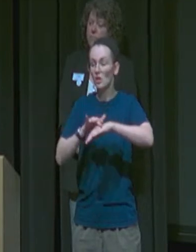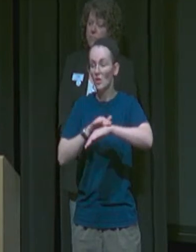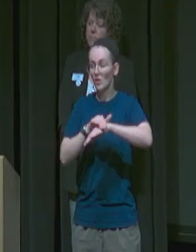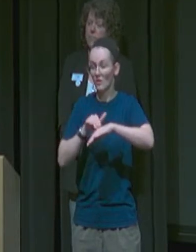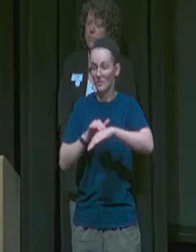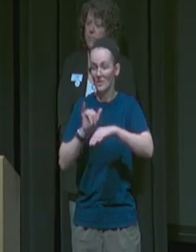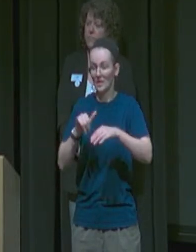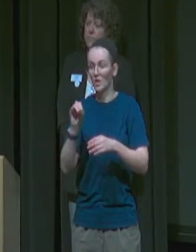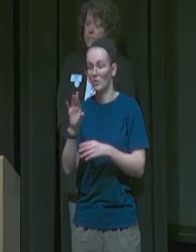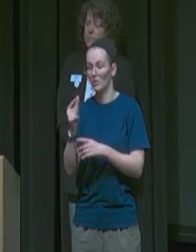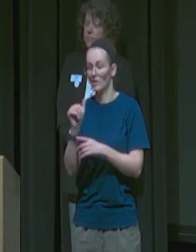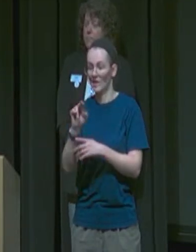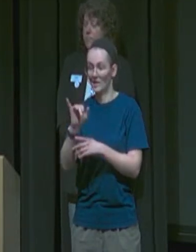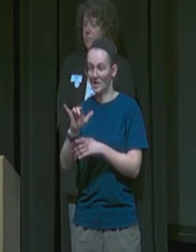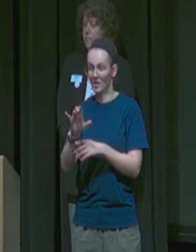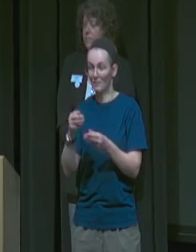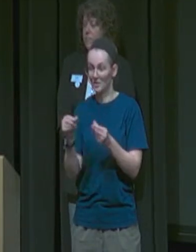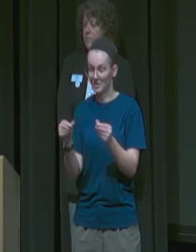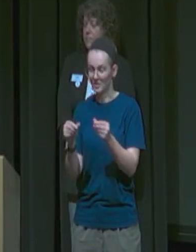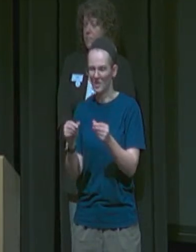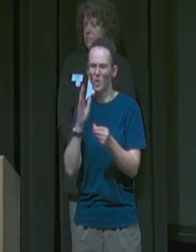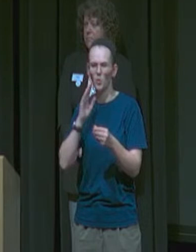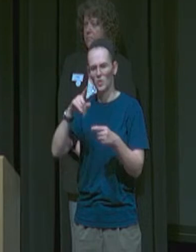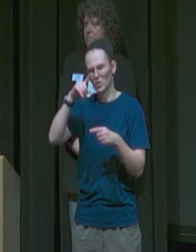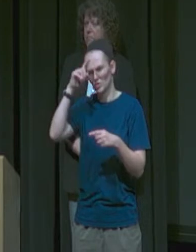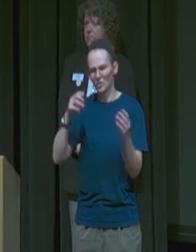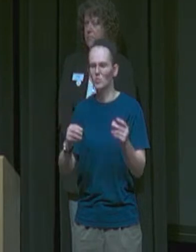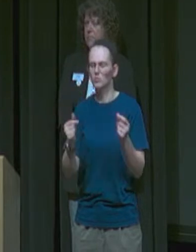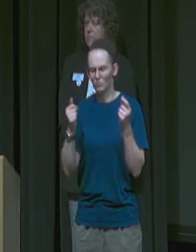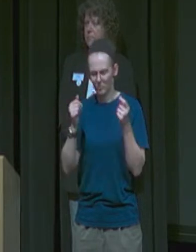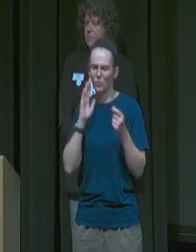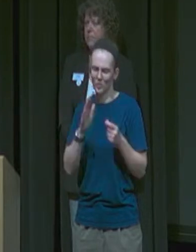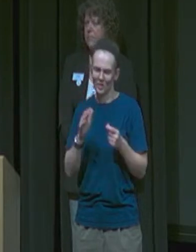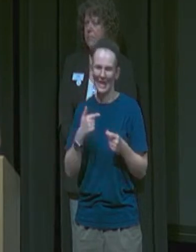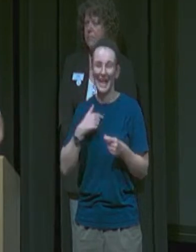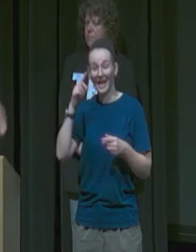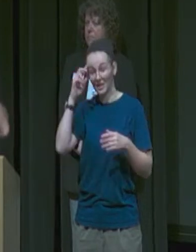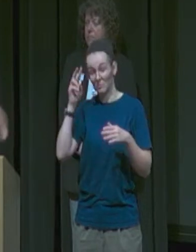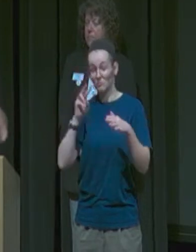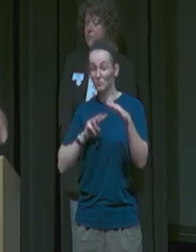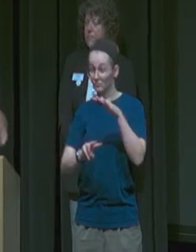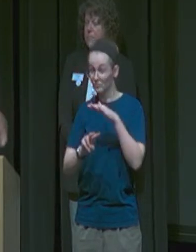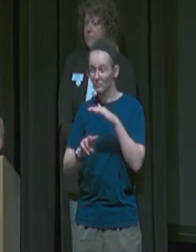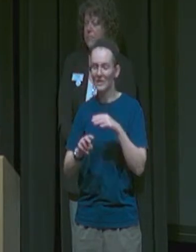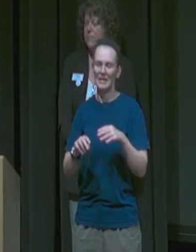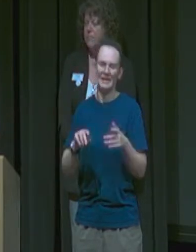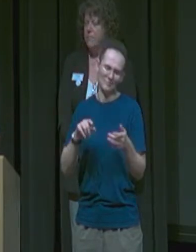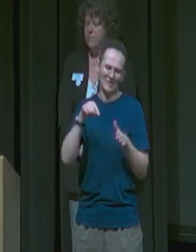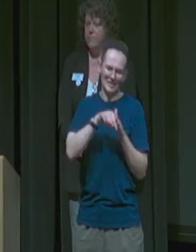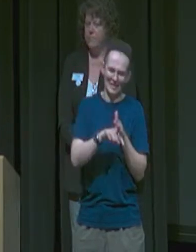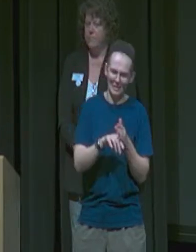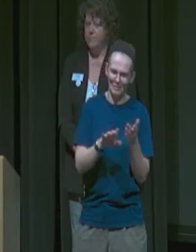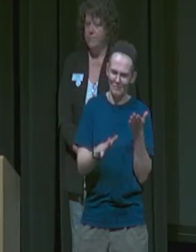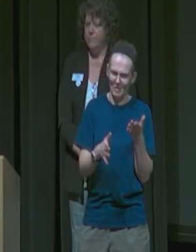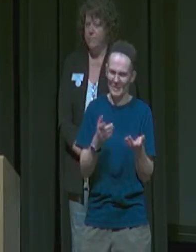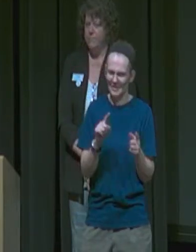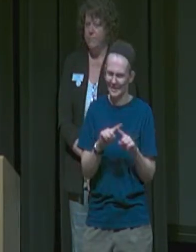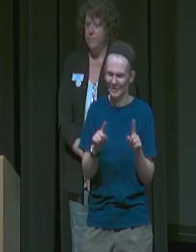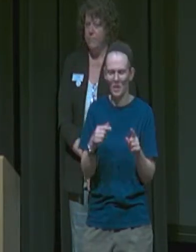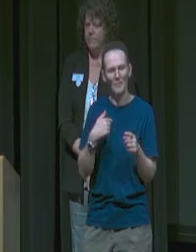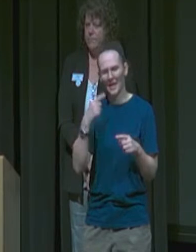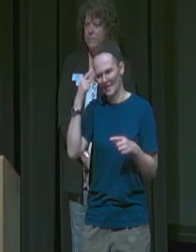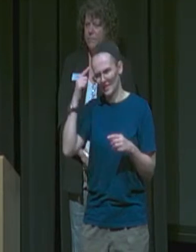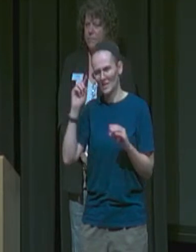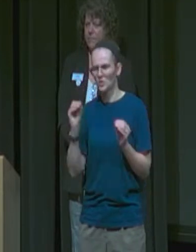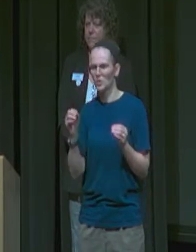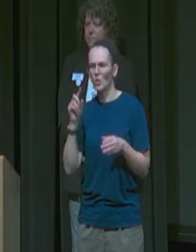there, and then it dries fairly quick. So I don't anticipate, aside from the depth, that we're going to see much different